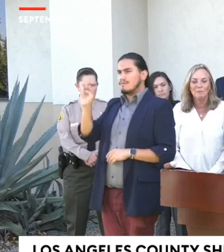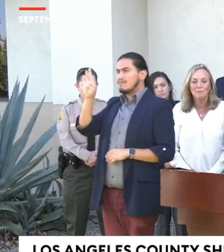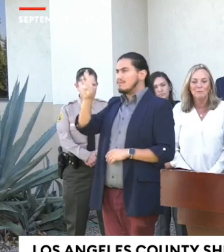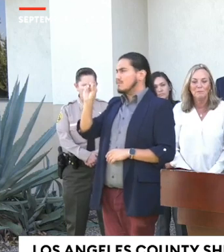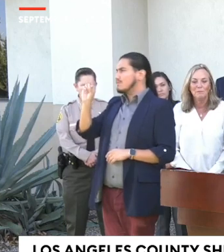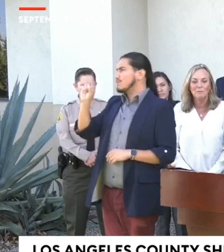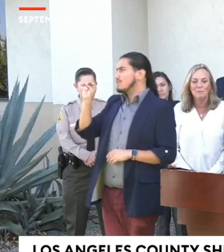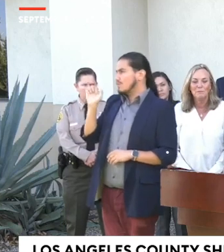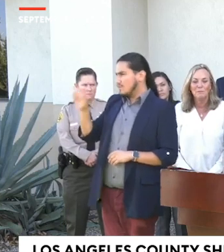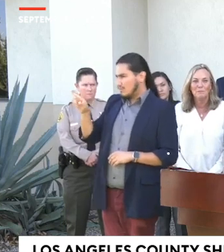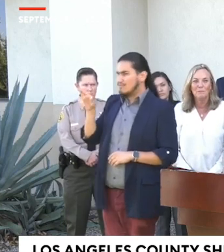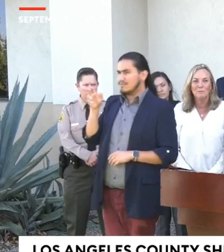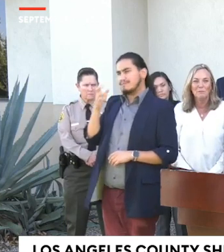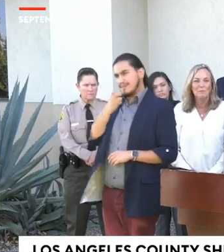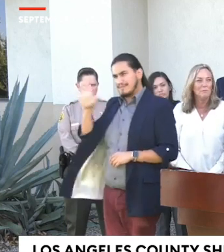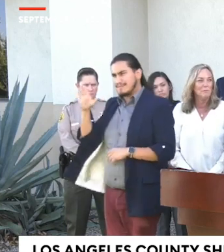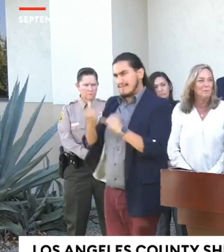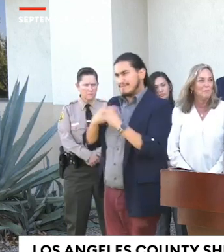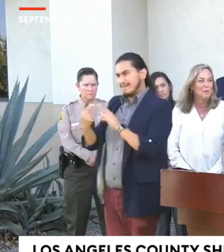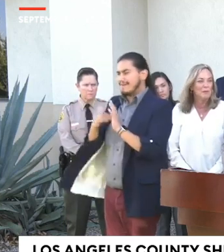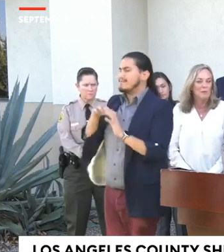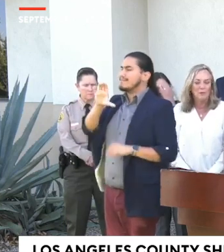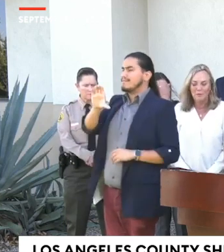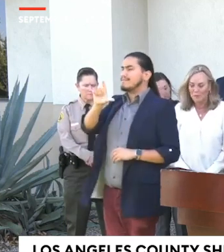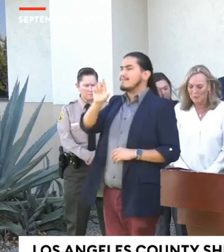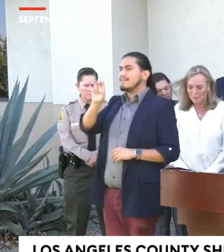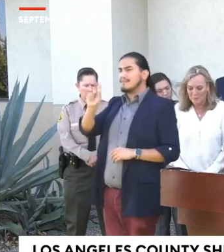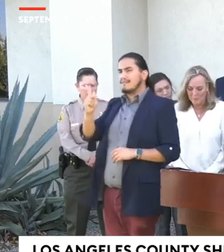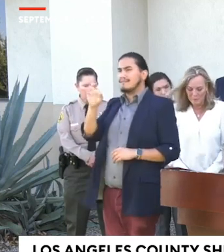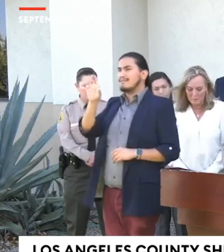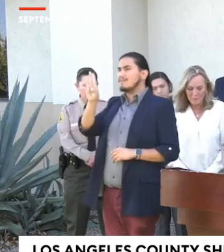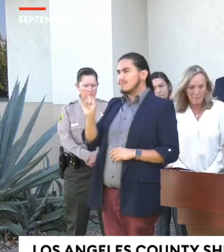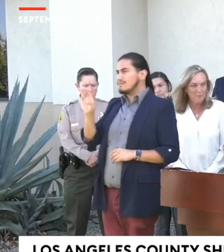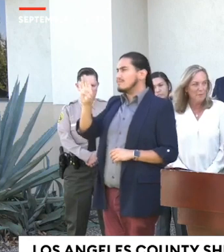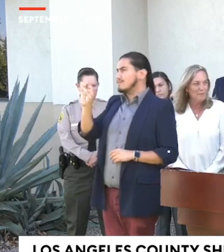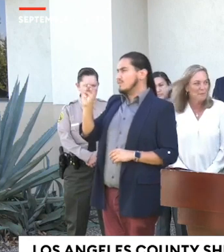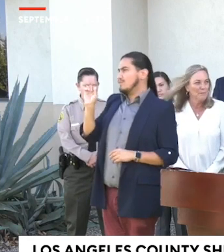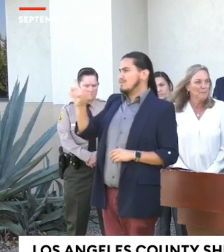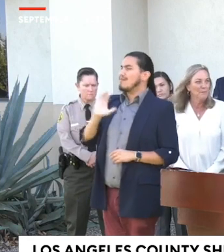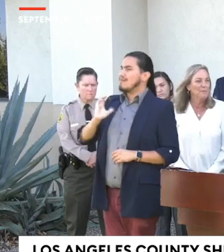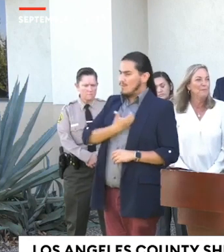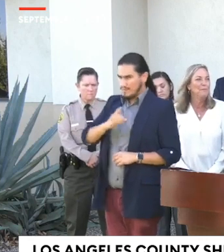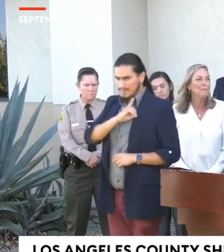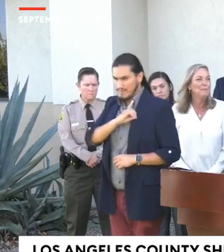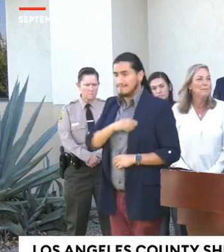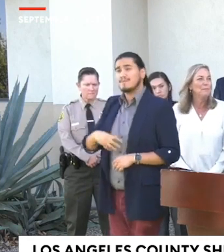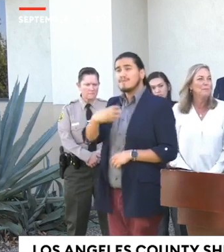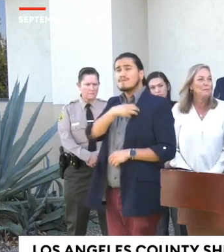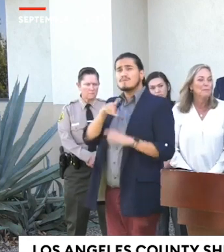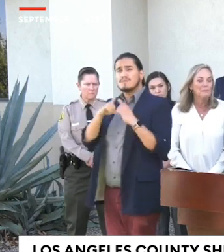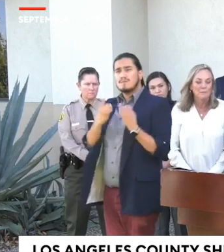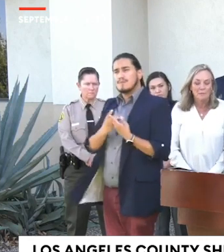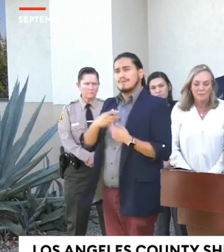Clinkunbroomer. Let me try that again. Clinkunbroomer, our deputy. The Sheriff's Department